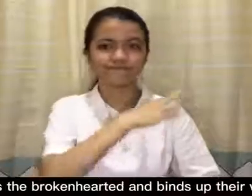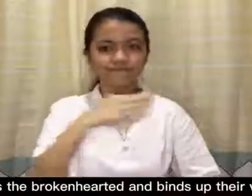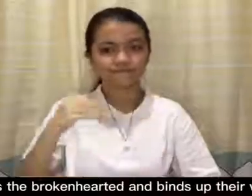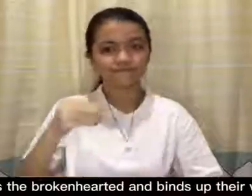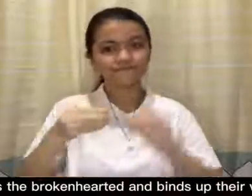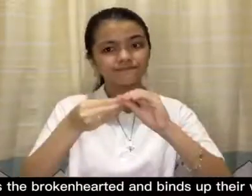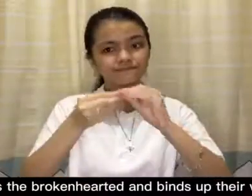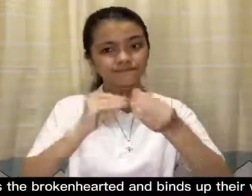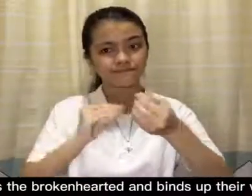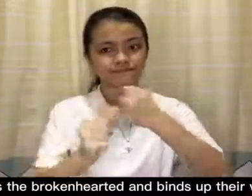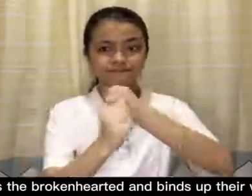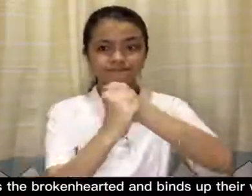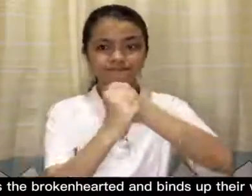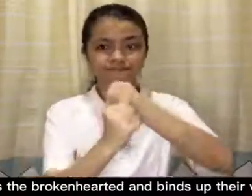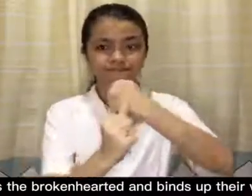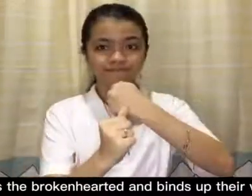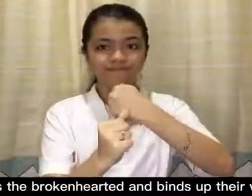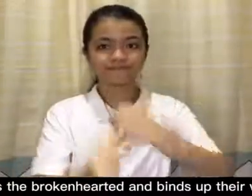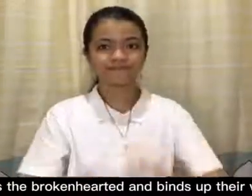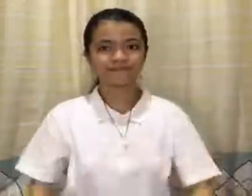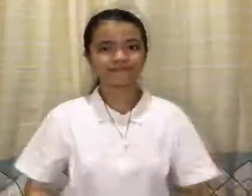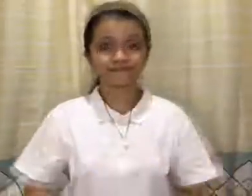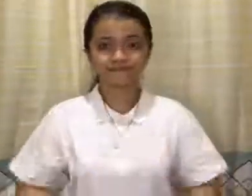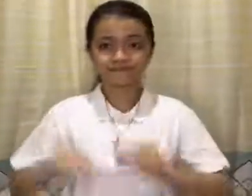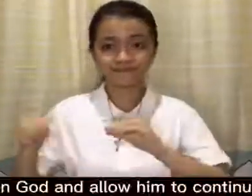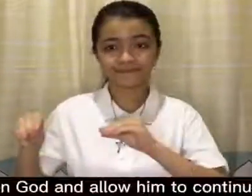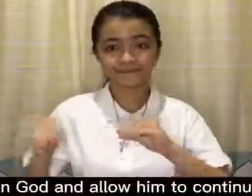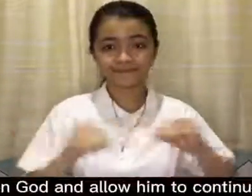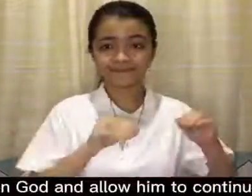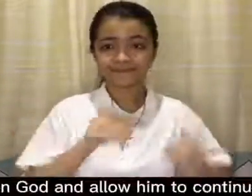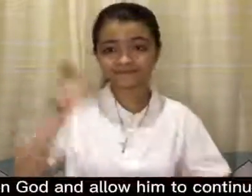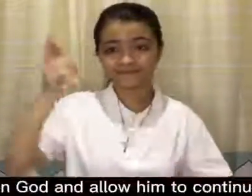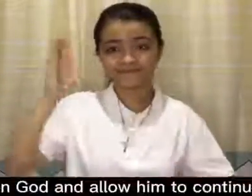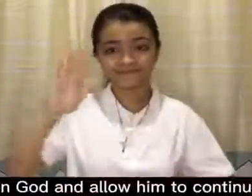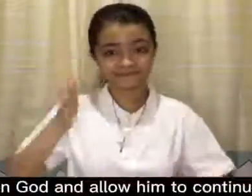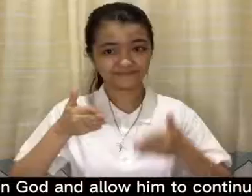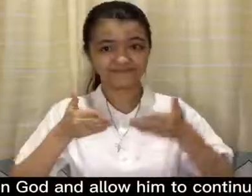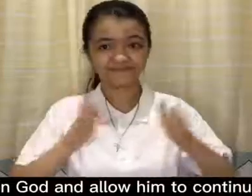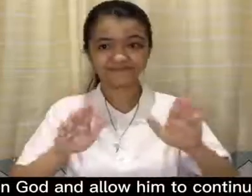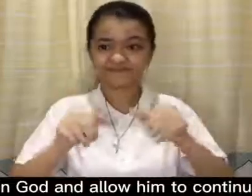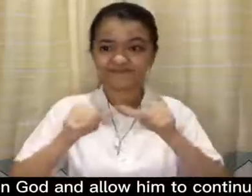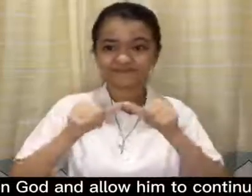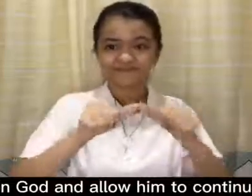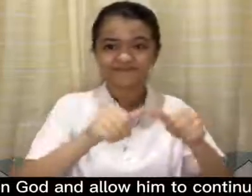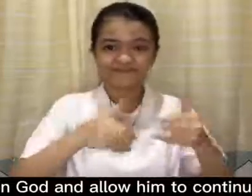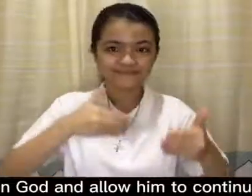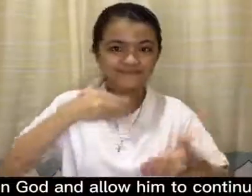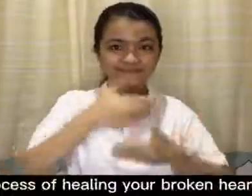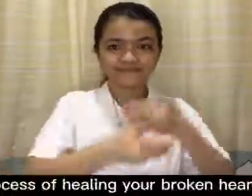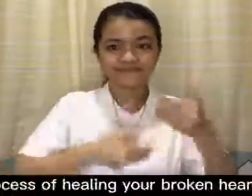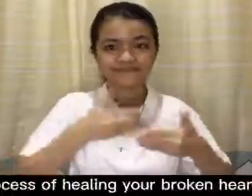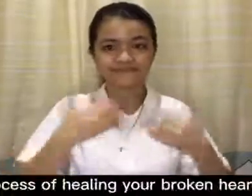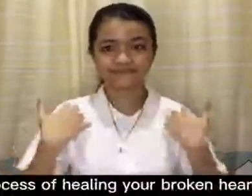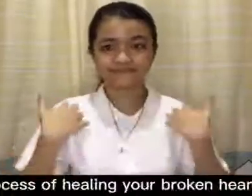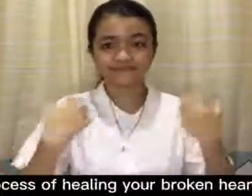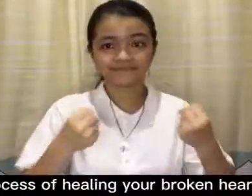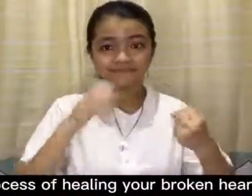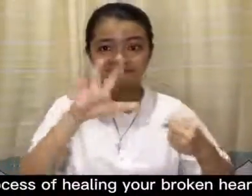eagle And I will show you Your spirit